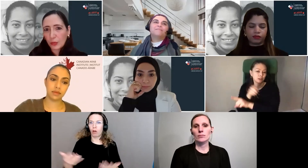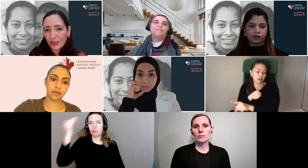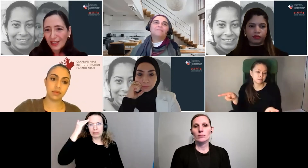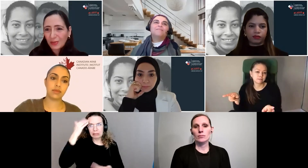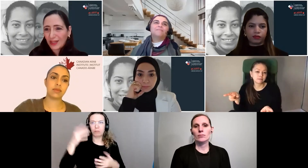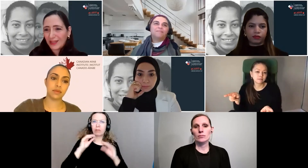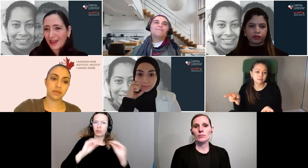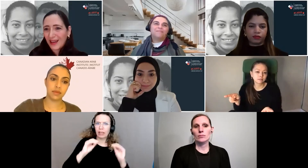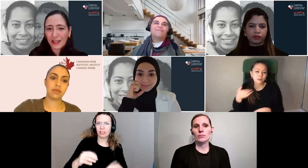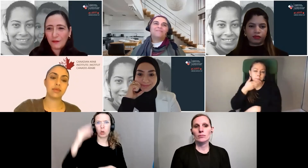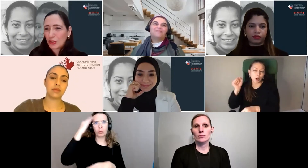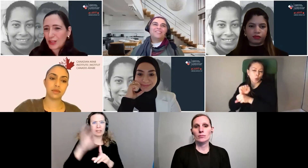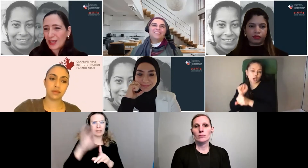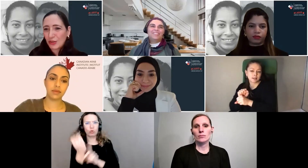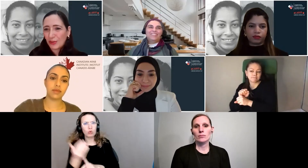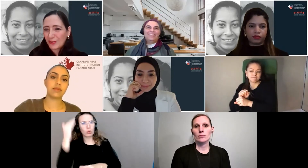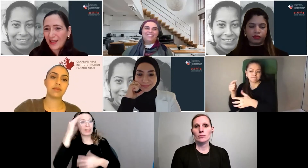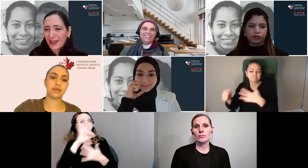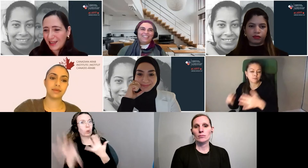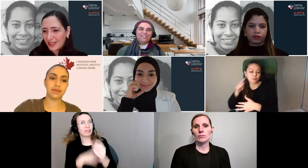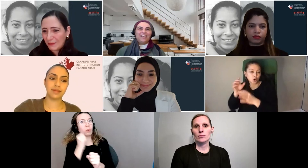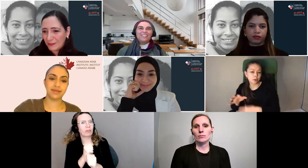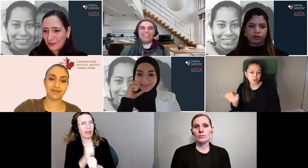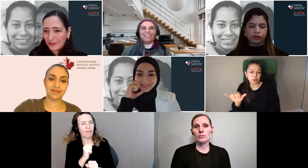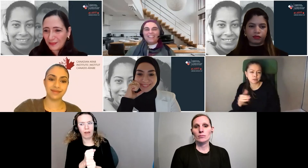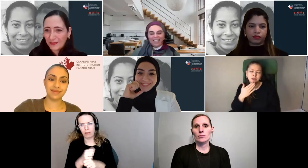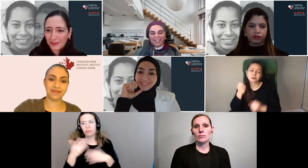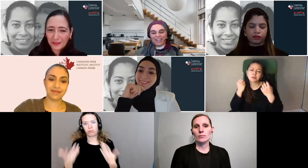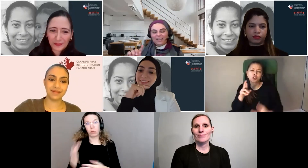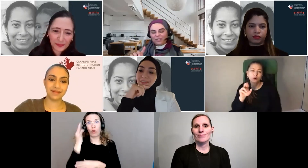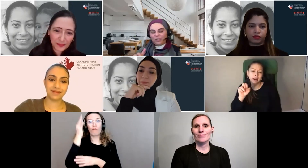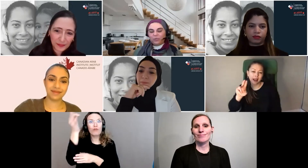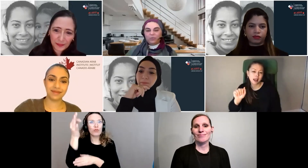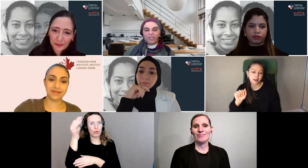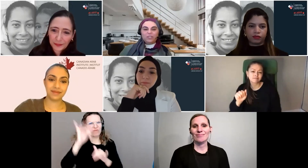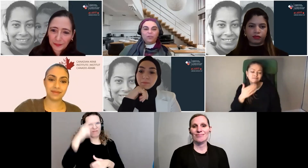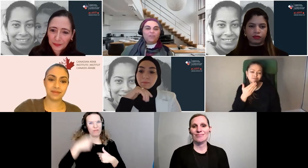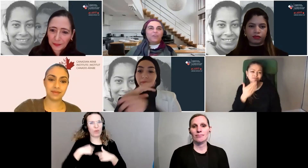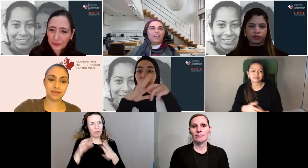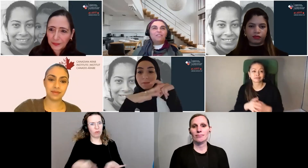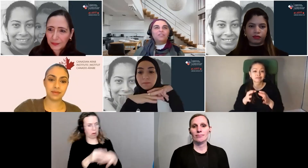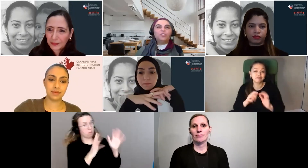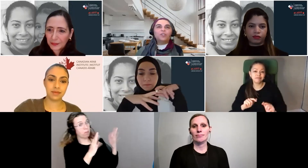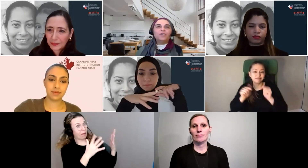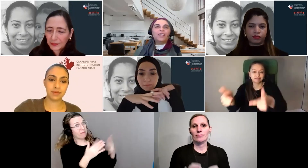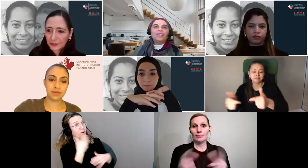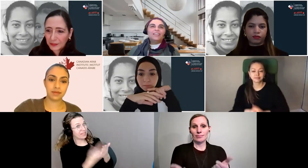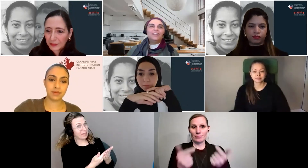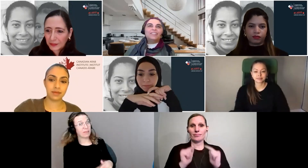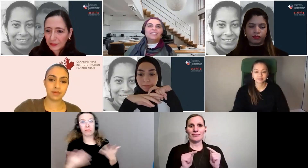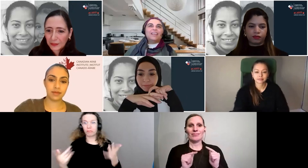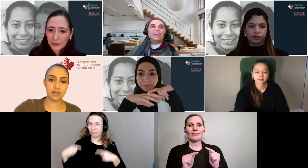for interpreters. That's what I see in the future. Thank you so much, Rania. Amazing. So far we have a future